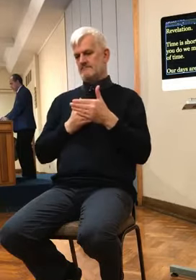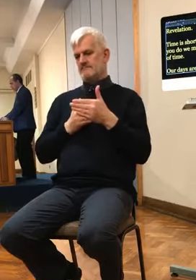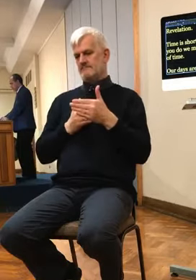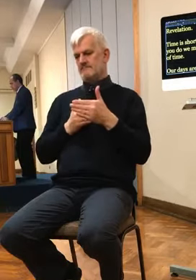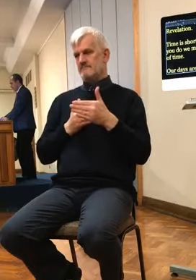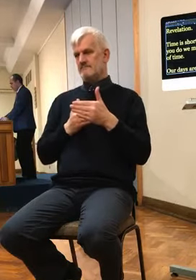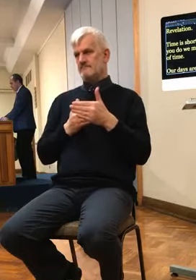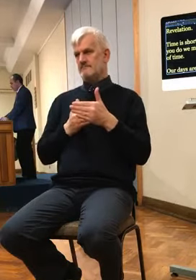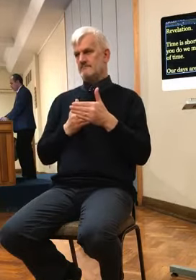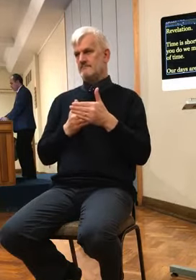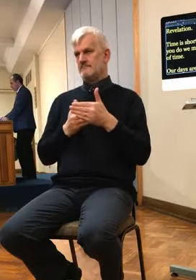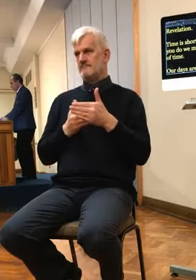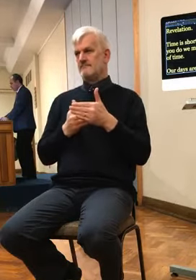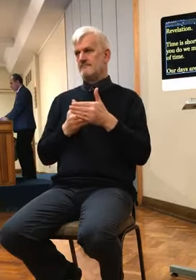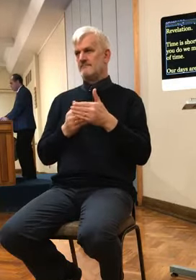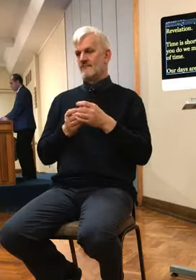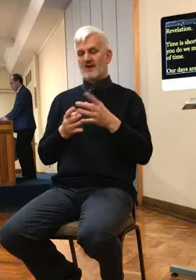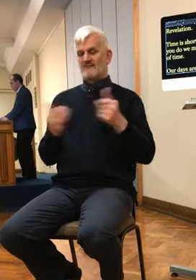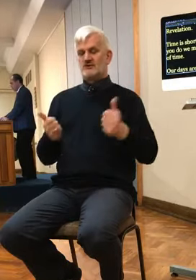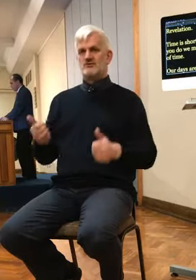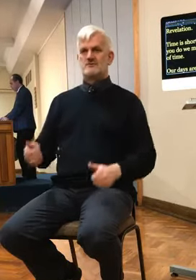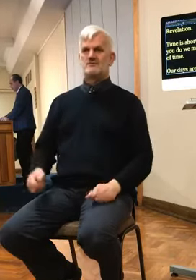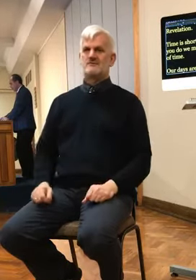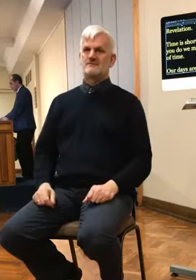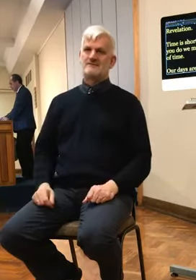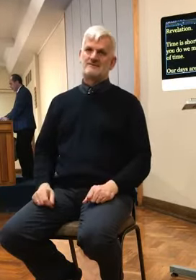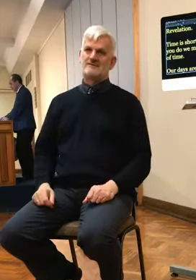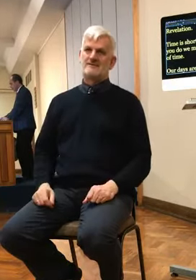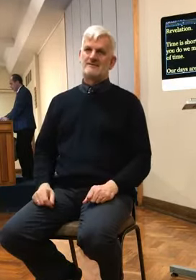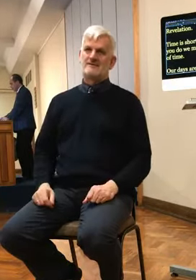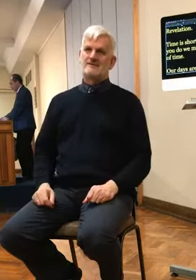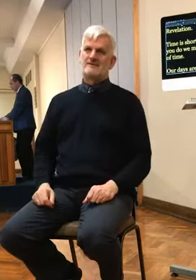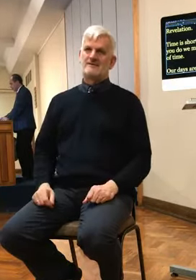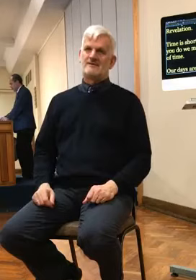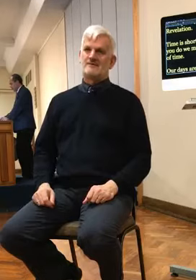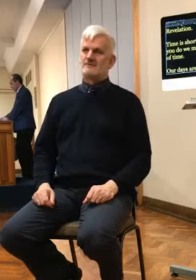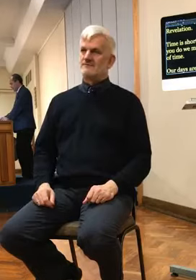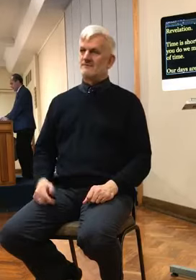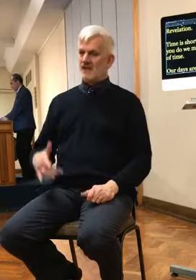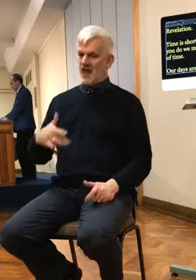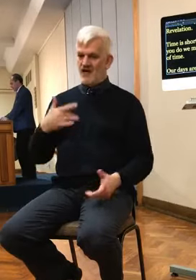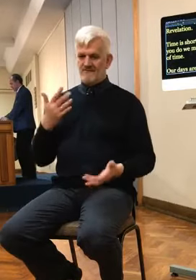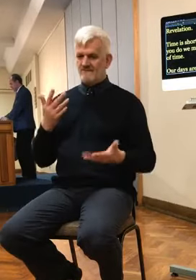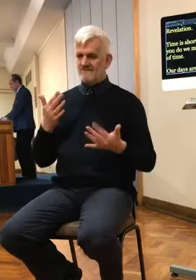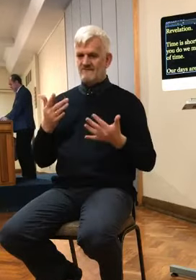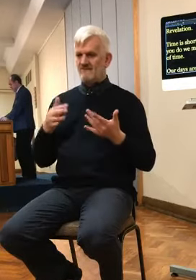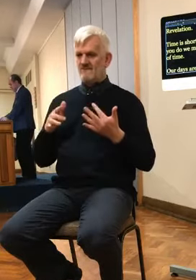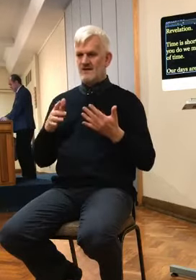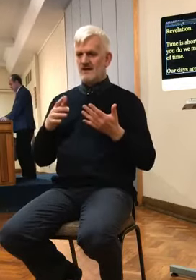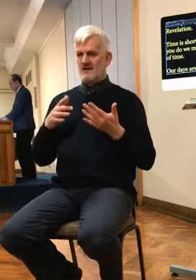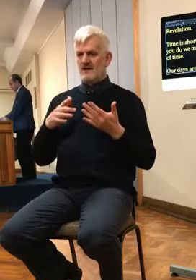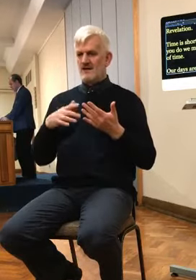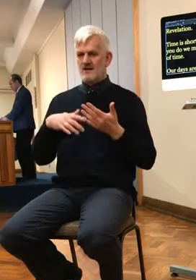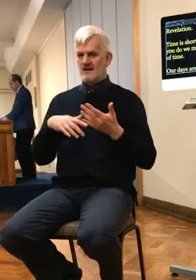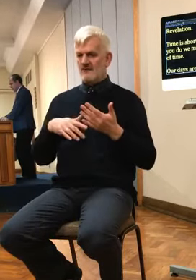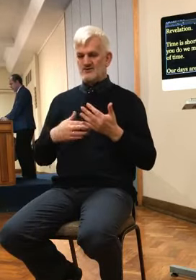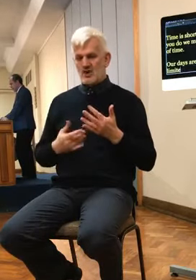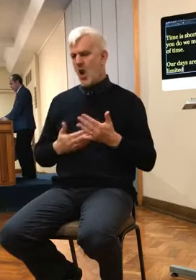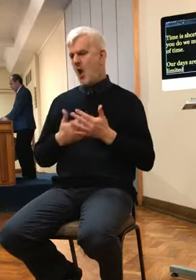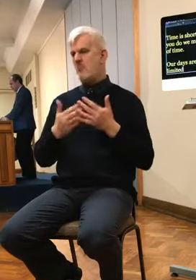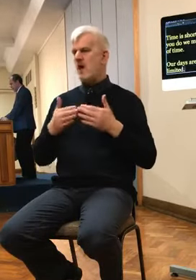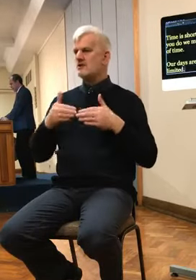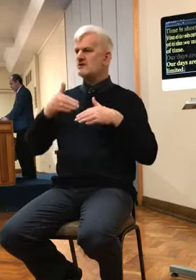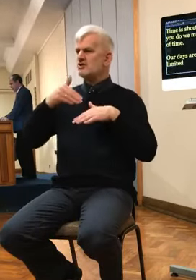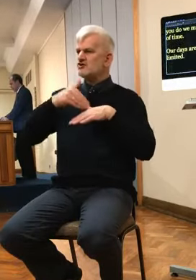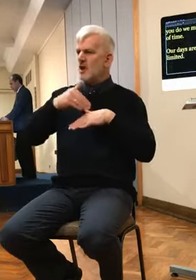limited. It flies inexorably and full of trouble. We are like grass, like a vapor,